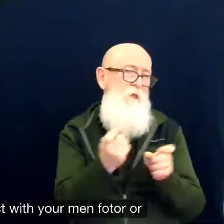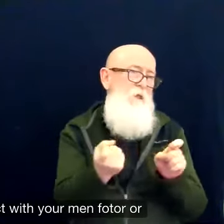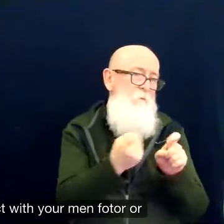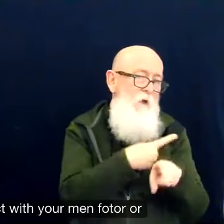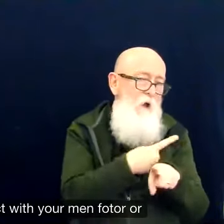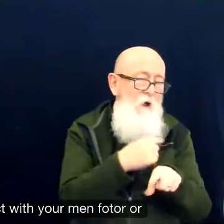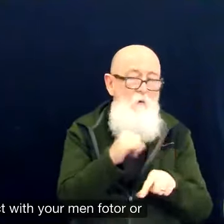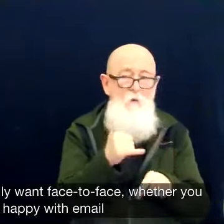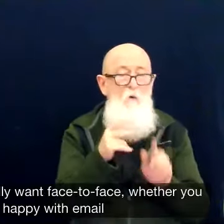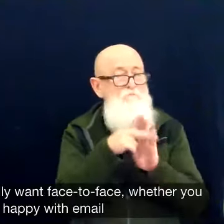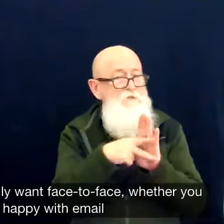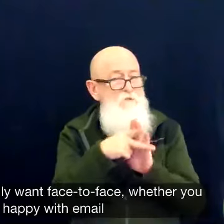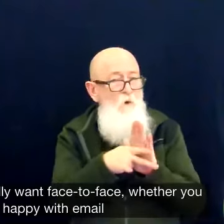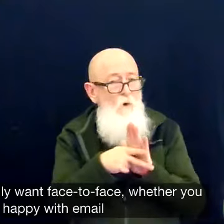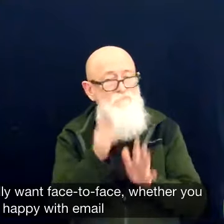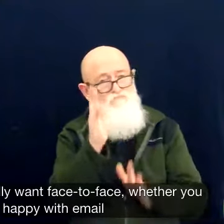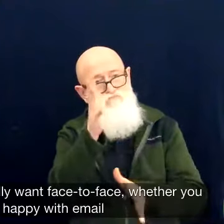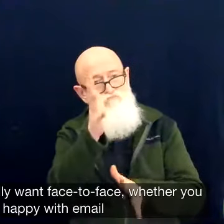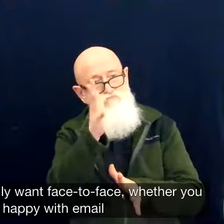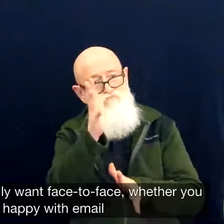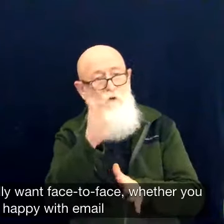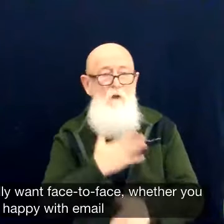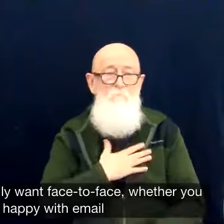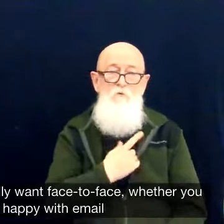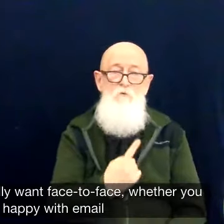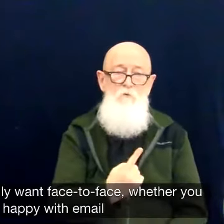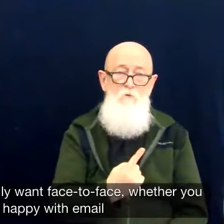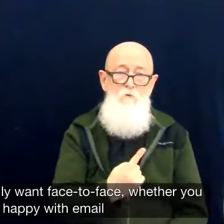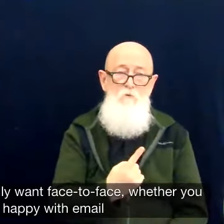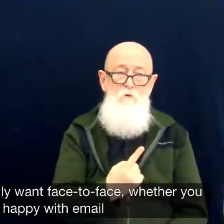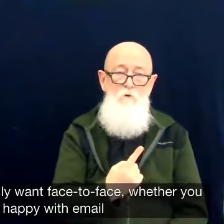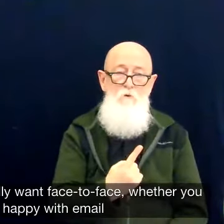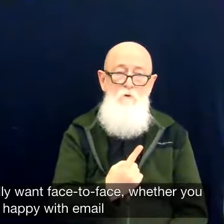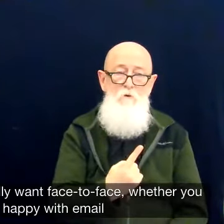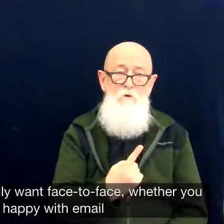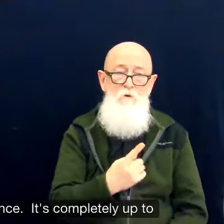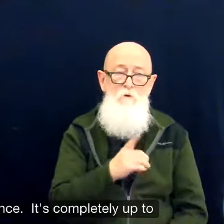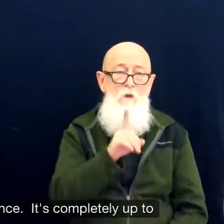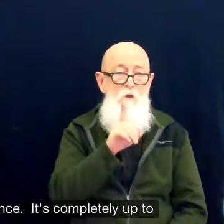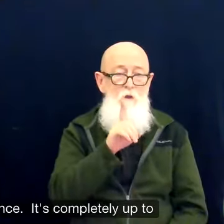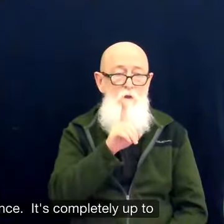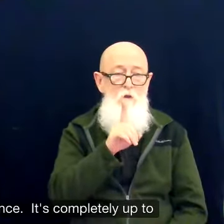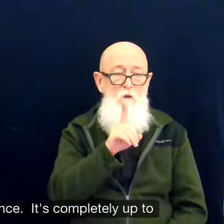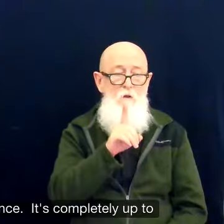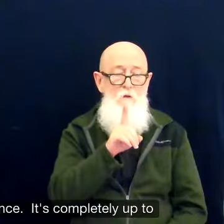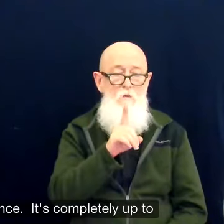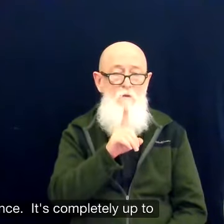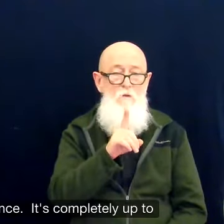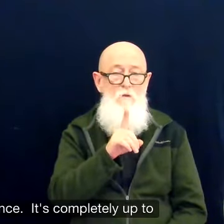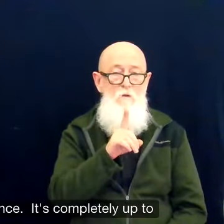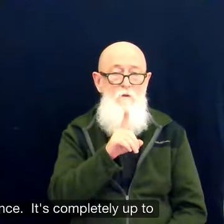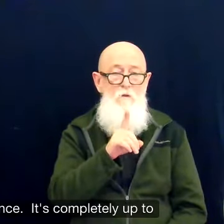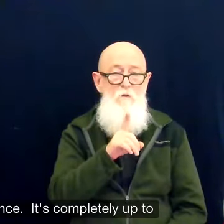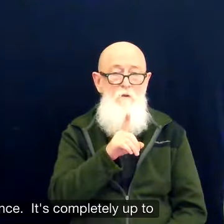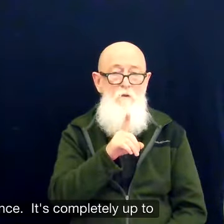video conference. It's completely up to you, but the clearer you are on those sorts of things, the